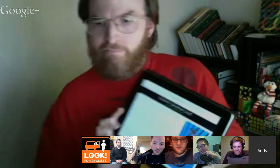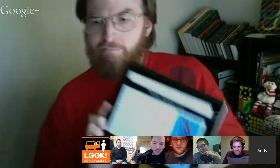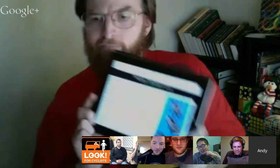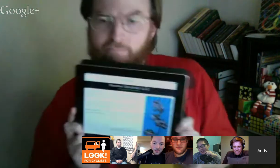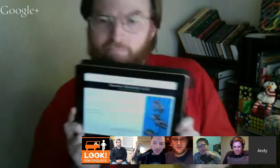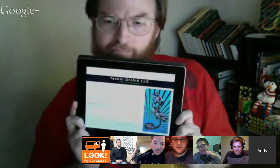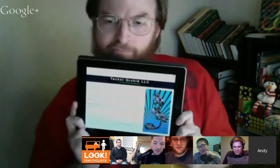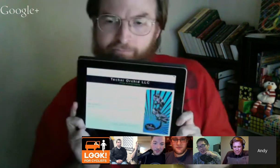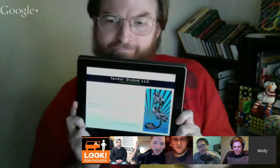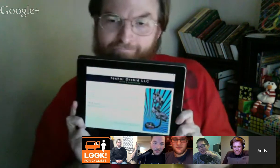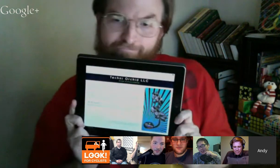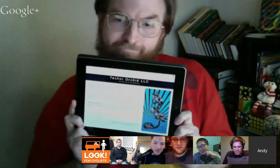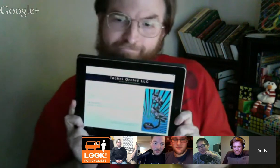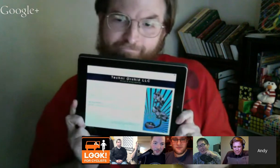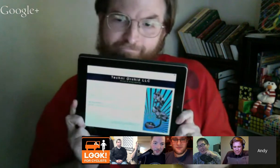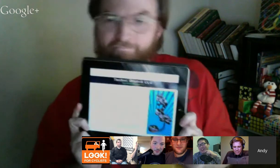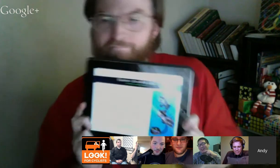www.techniorchardllc.com.